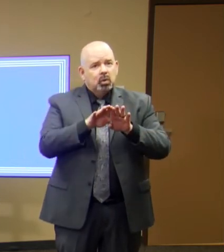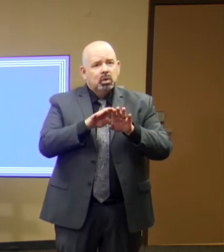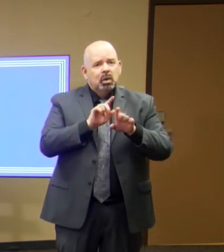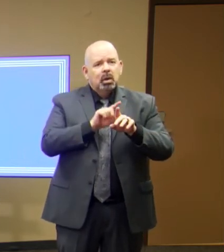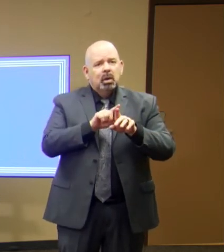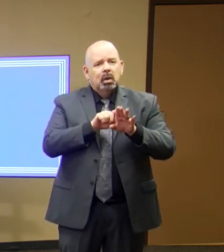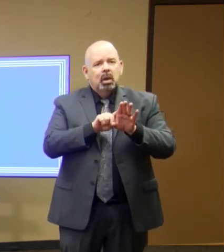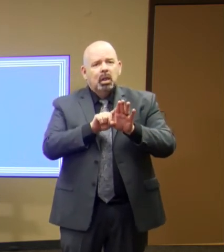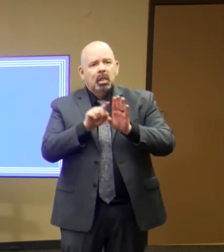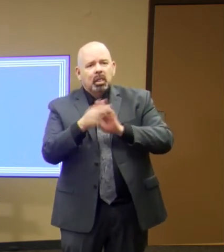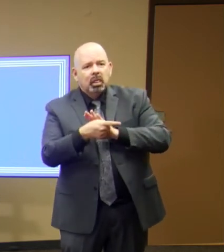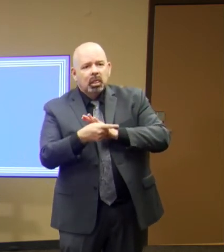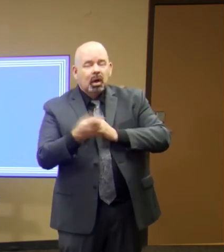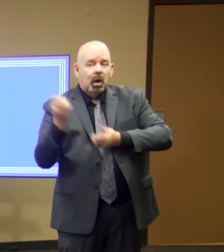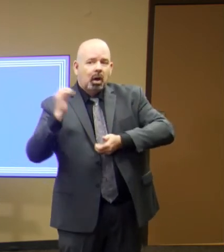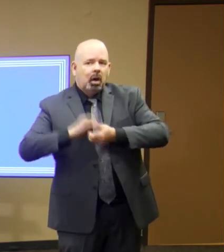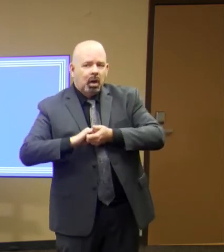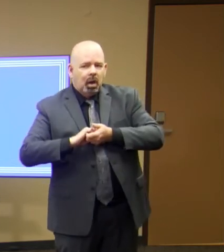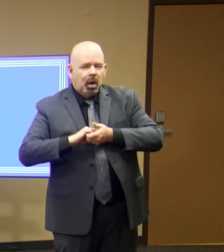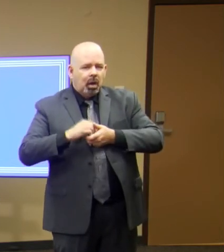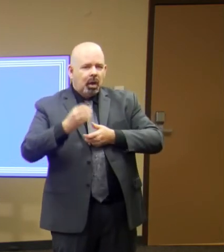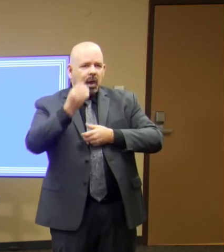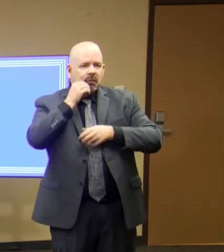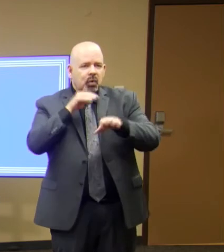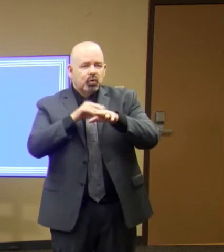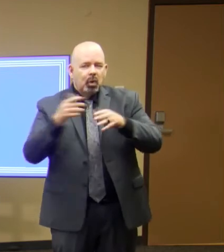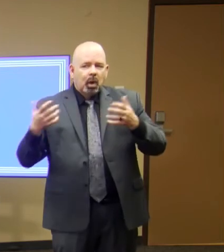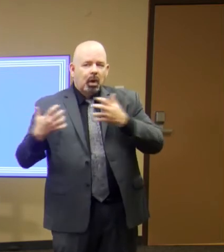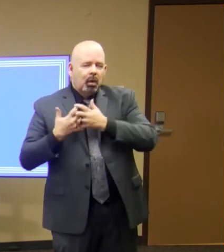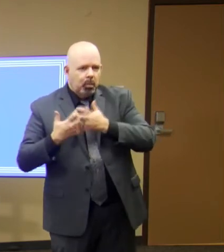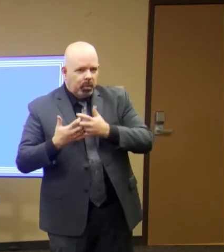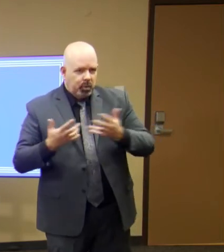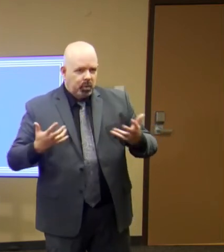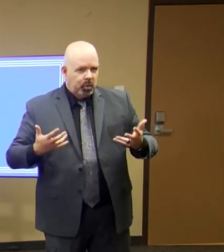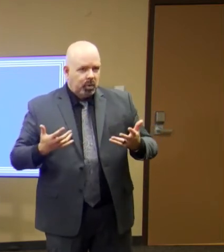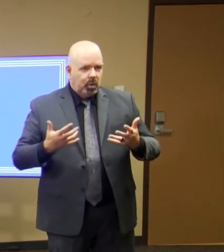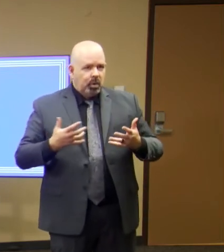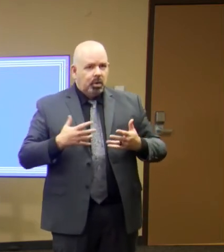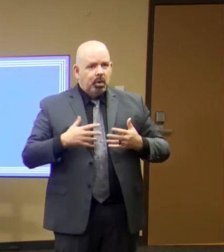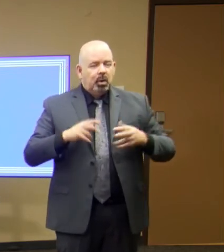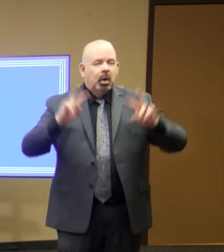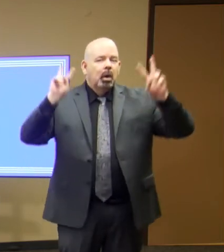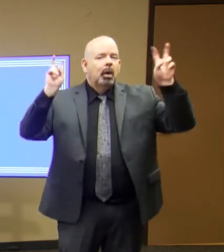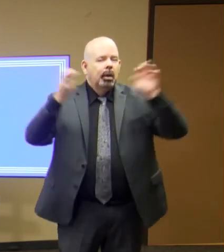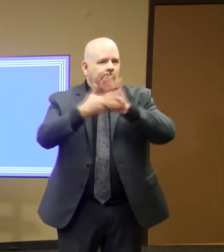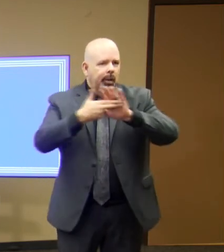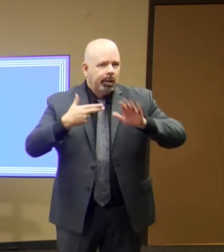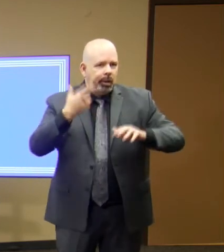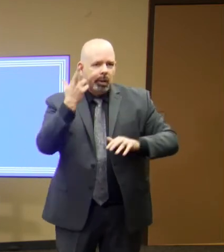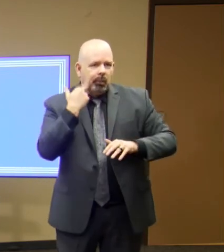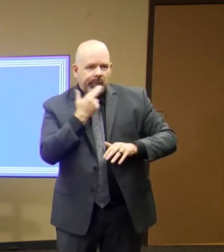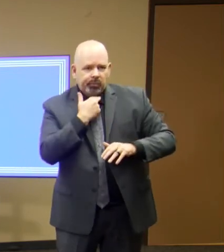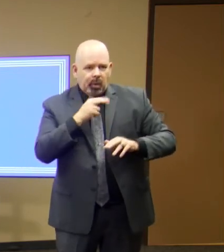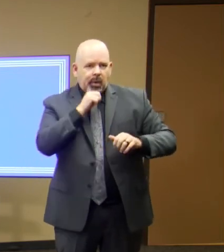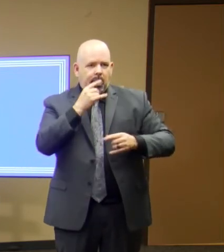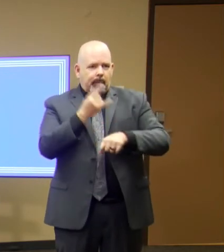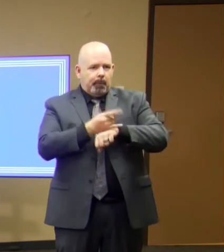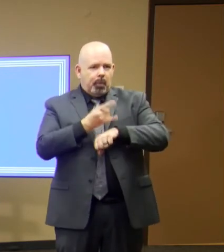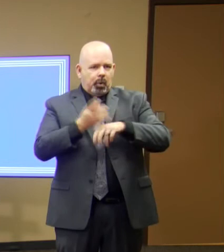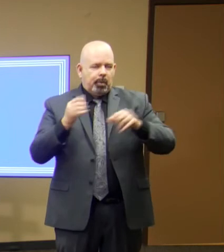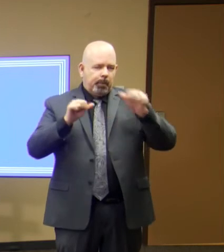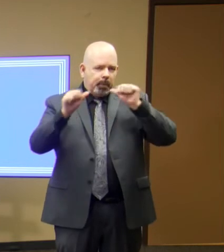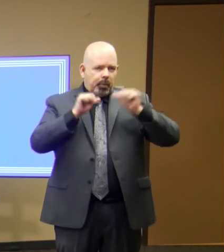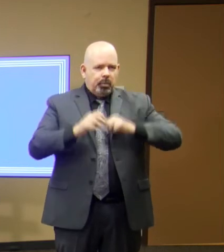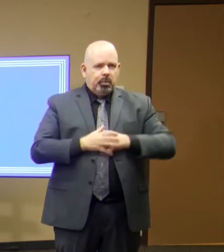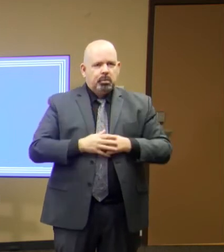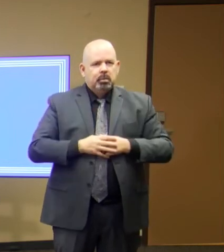other things. What you can do right now is stop going to those places because those are places